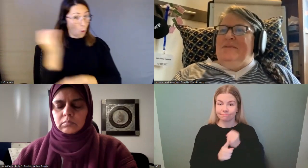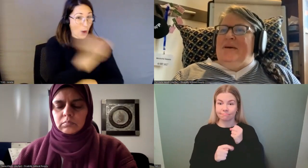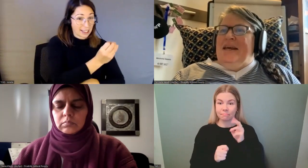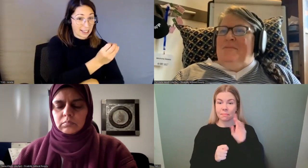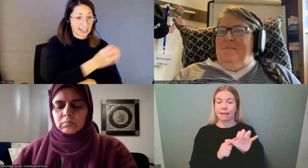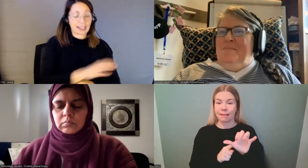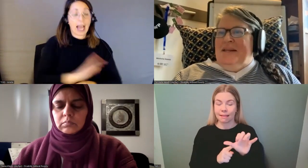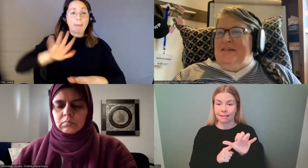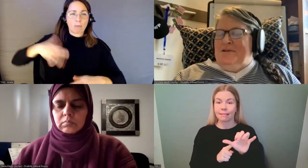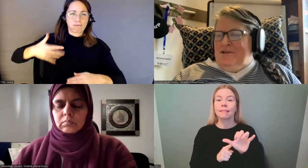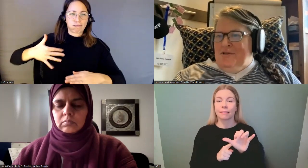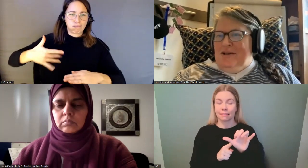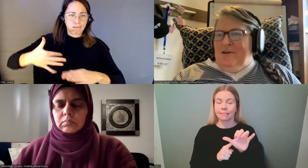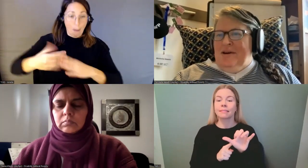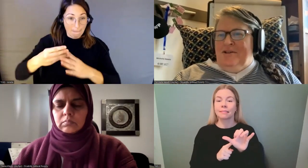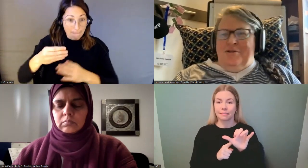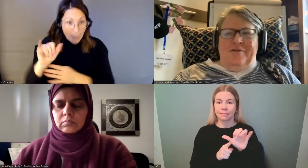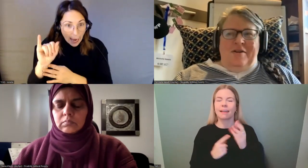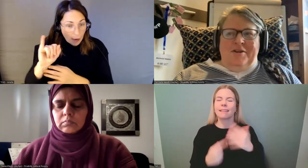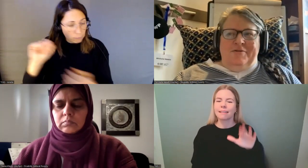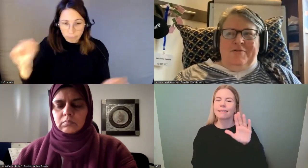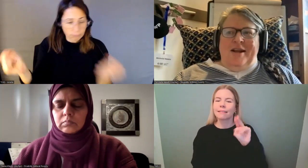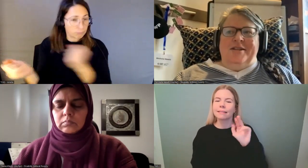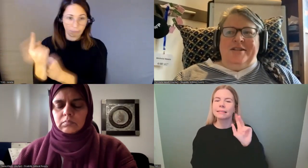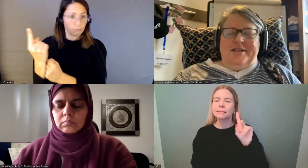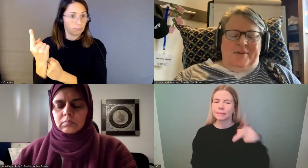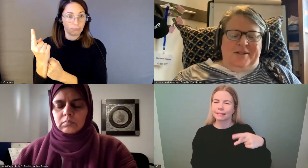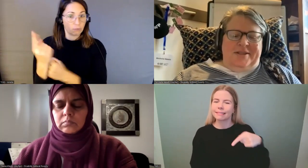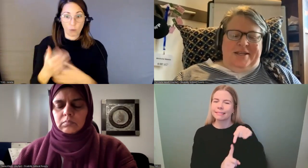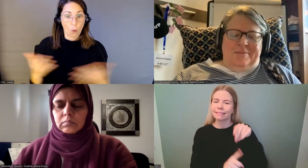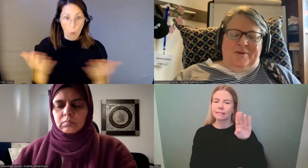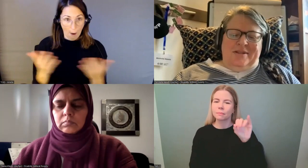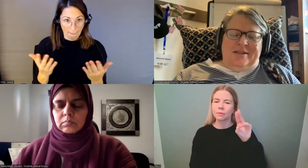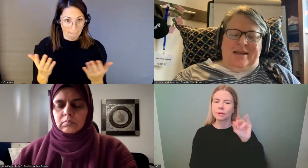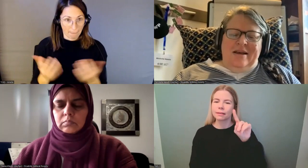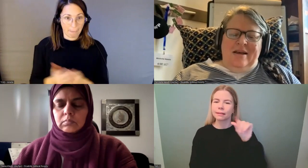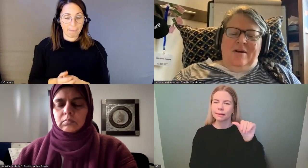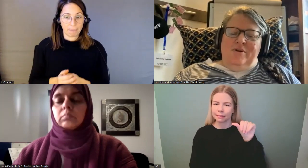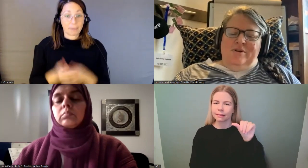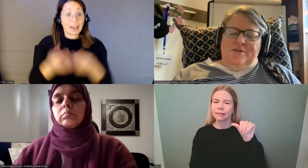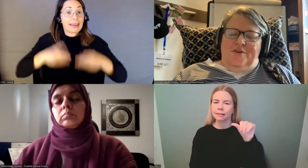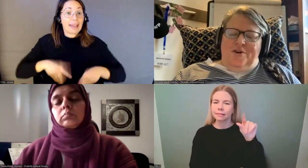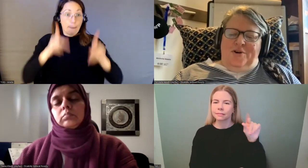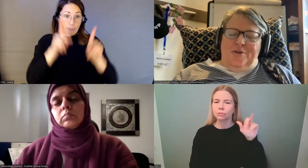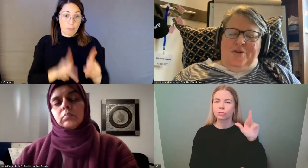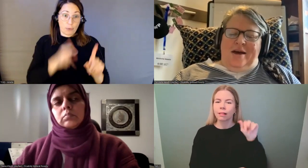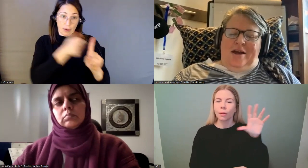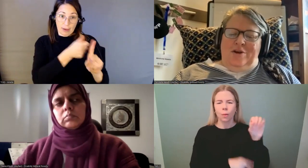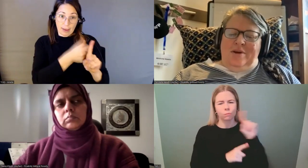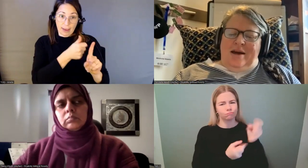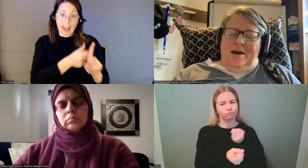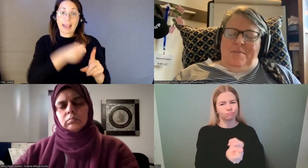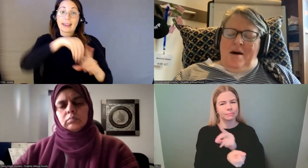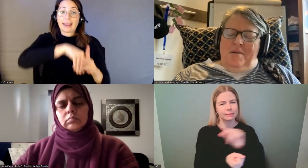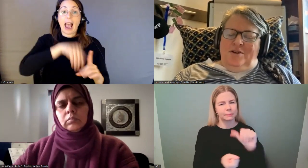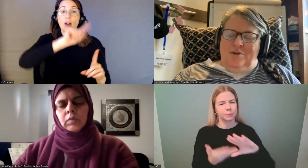the NDP, Benita Zarrillo, another very good friend of the disability community, puts forth